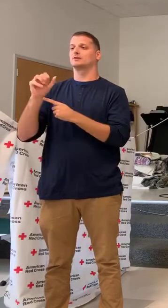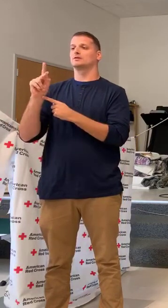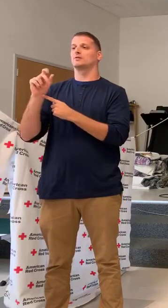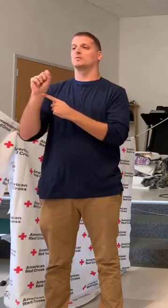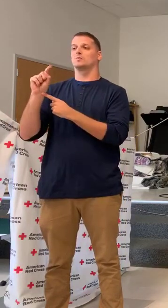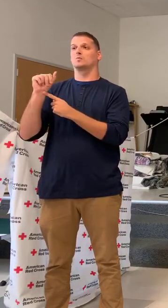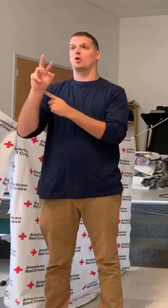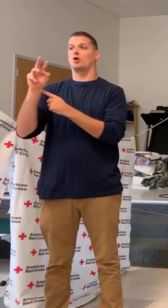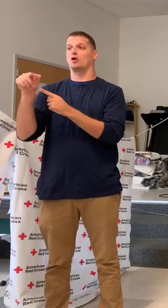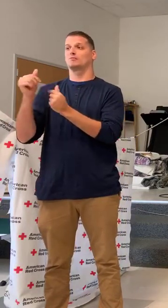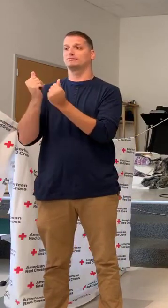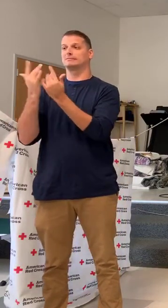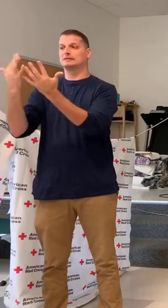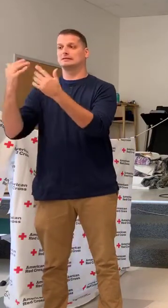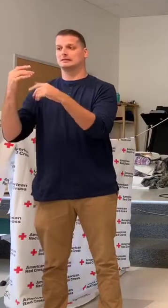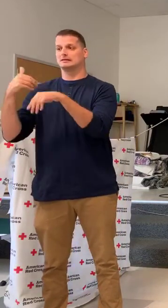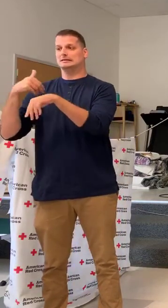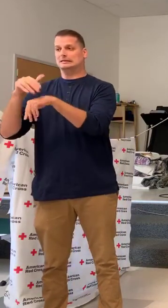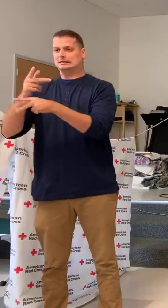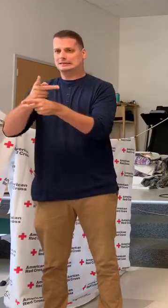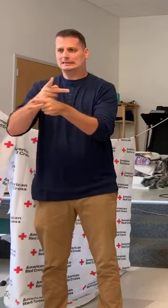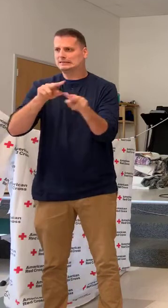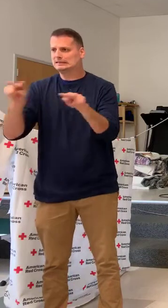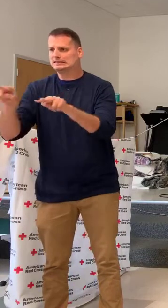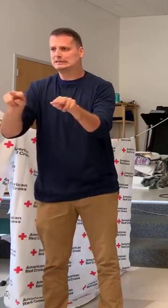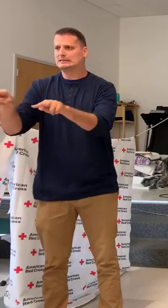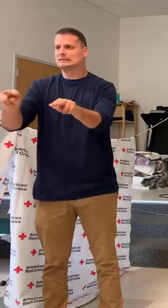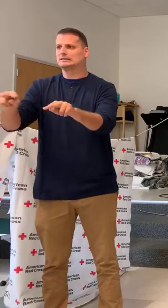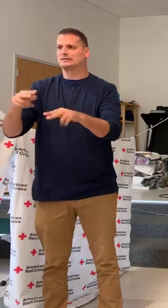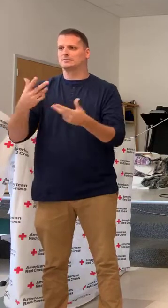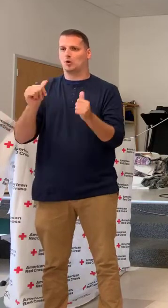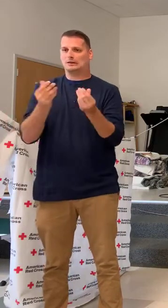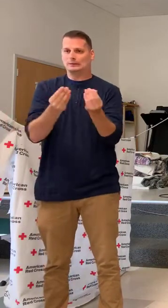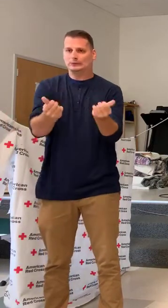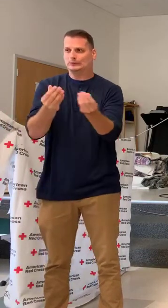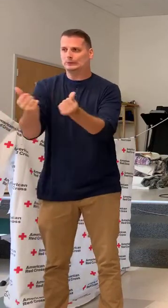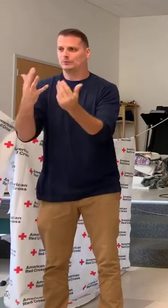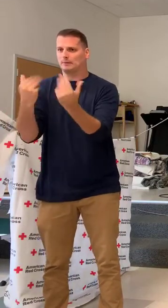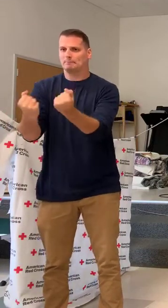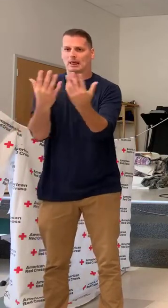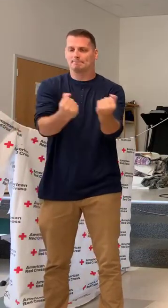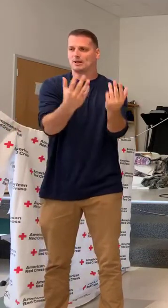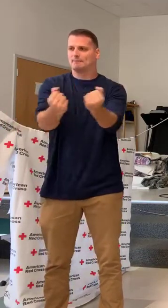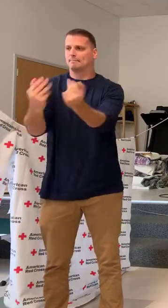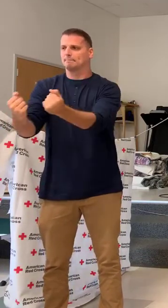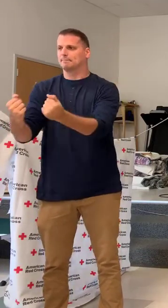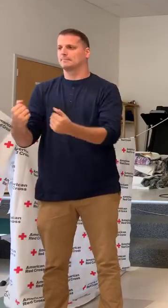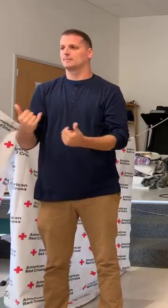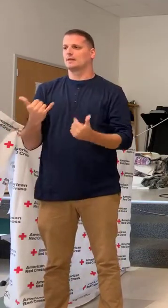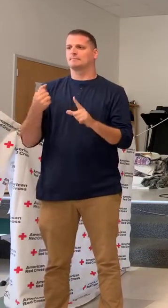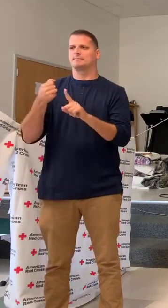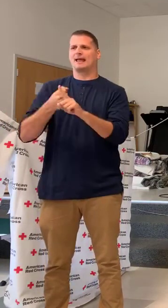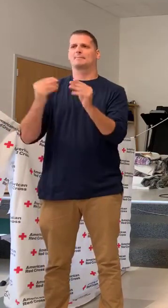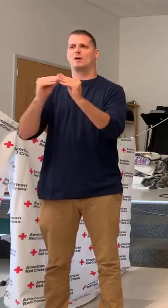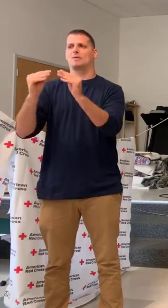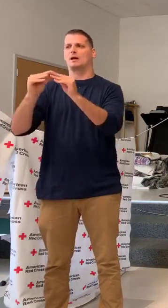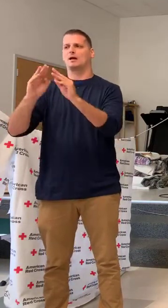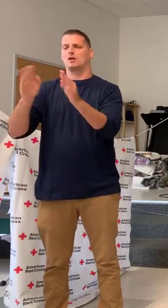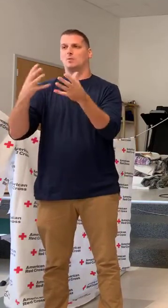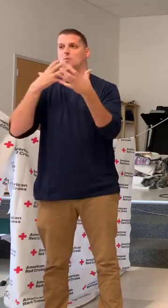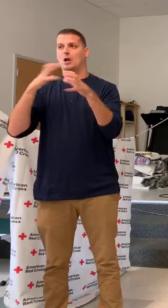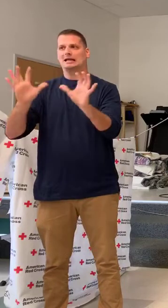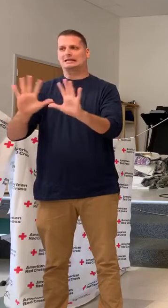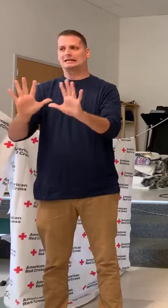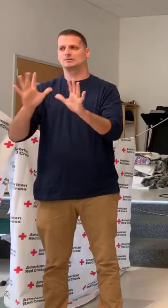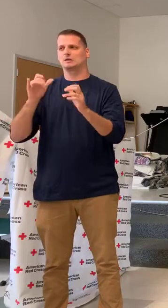send some of our forces over there to make sure that we're not impacting any existing structures. So we've been